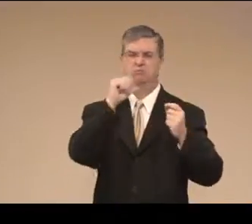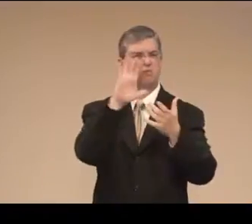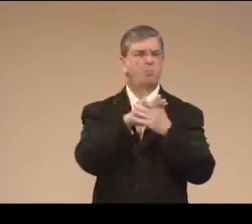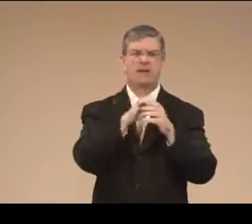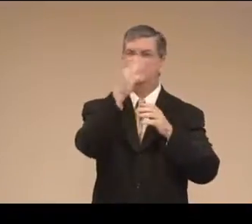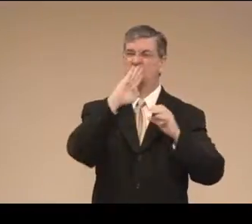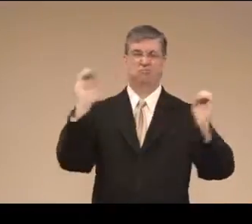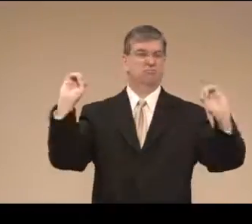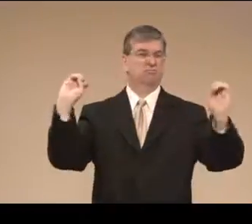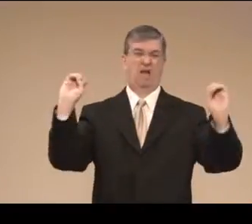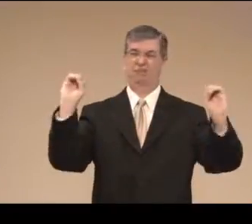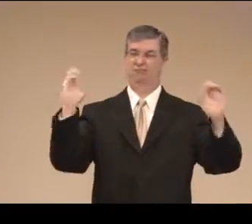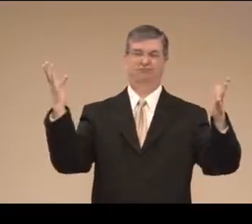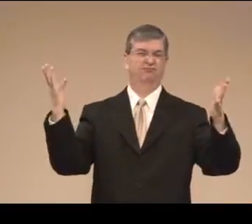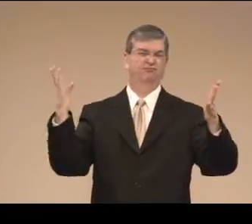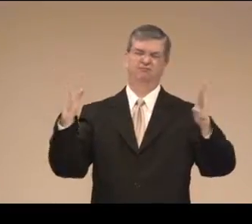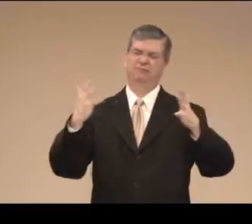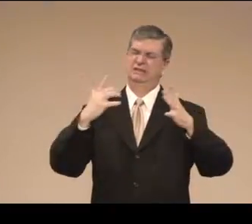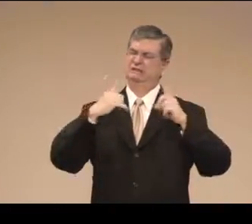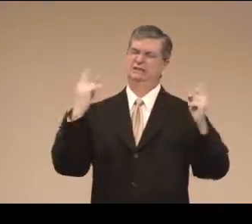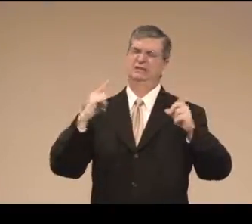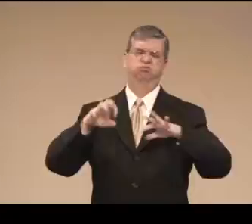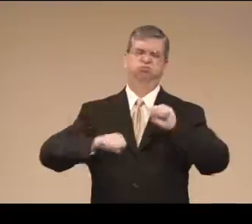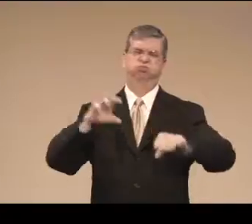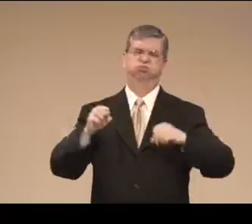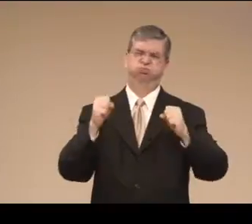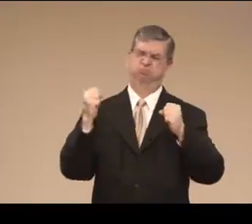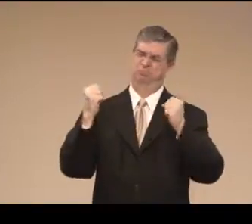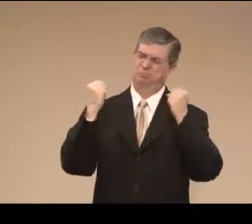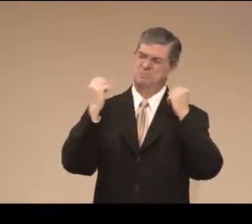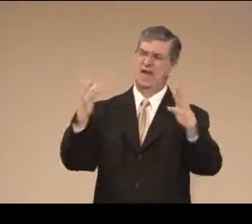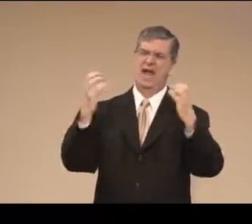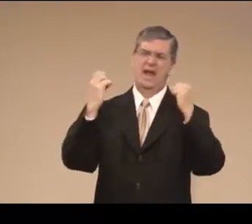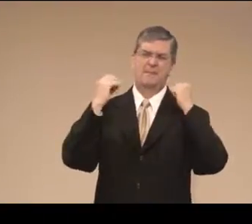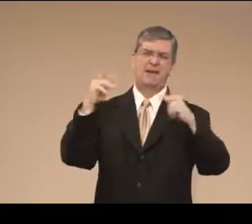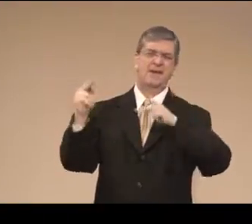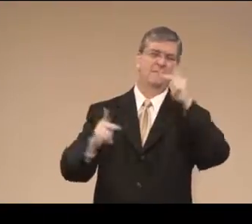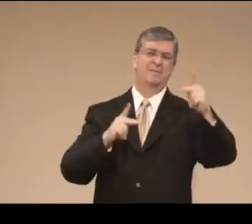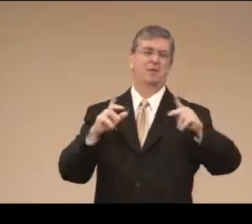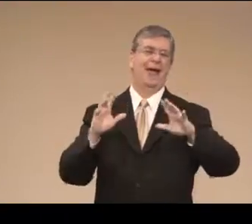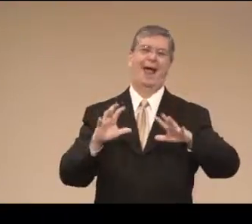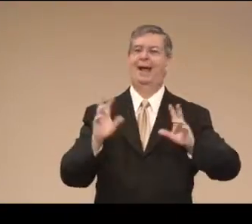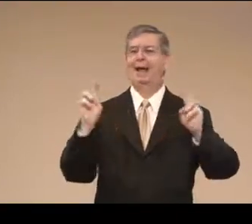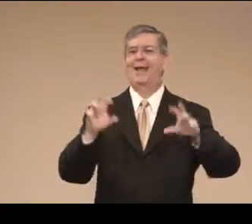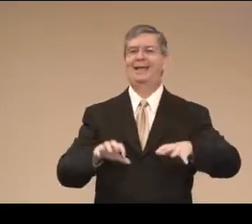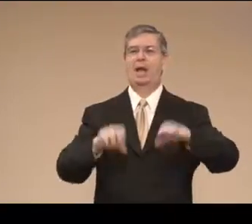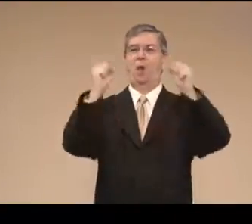who had conquered the land from Israel and were worshiping